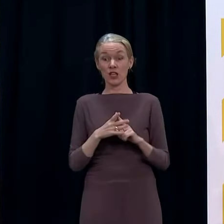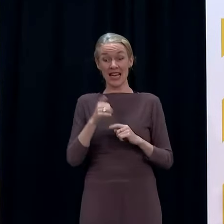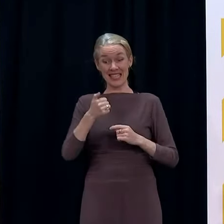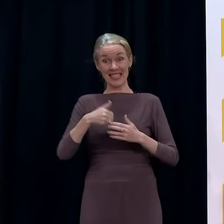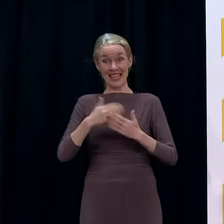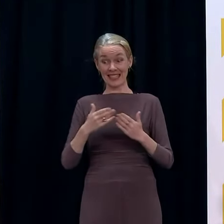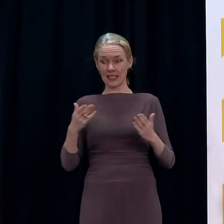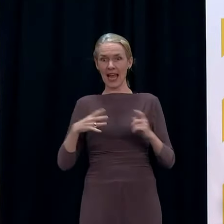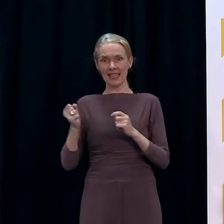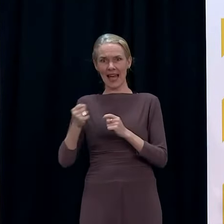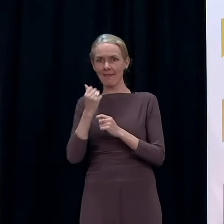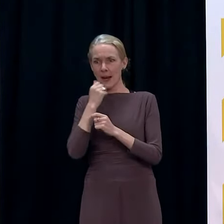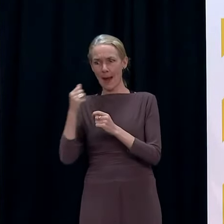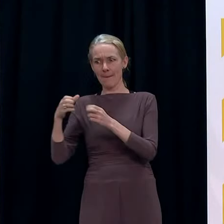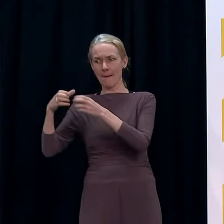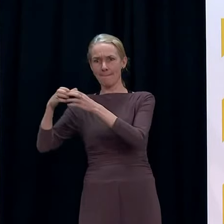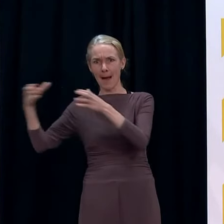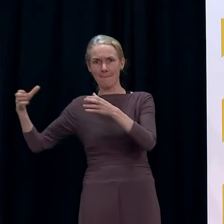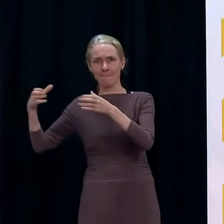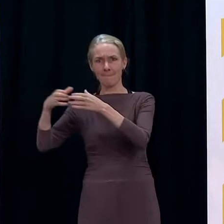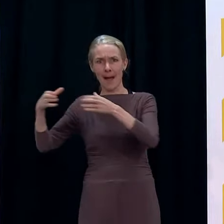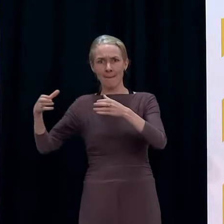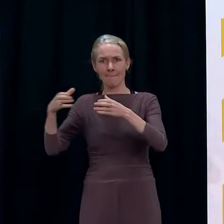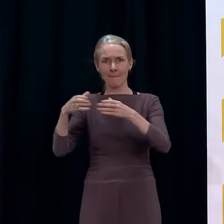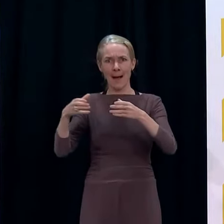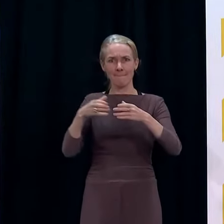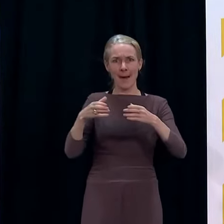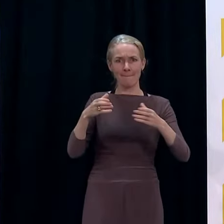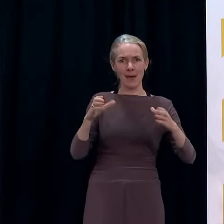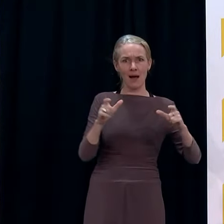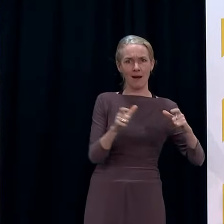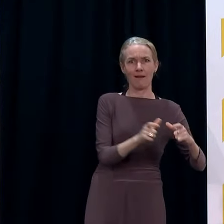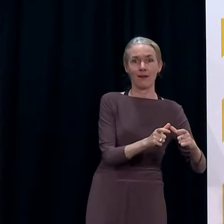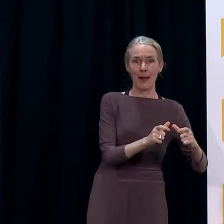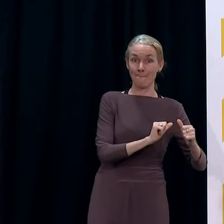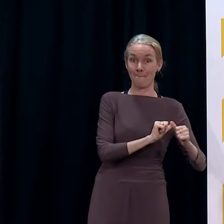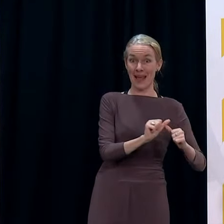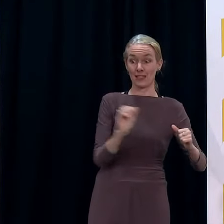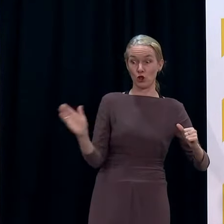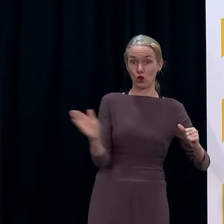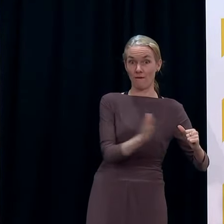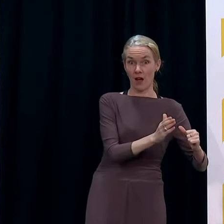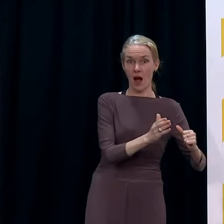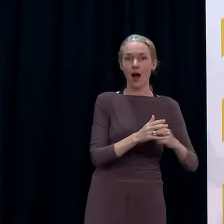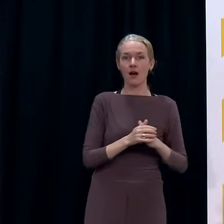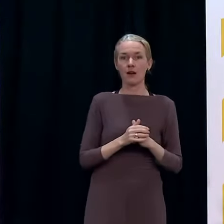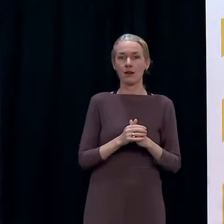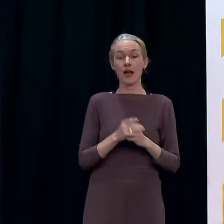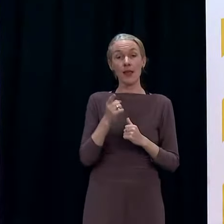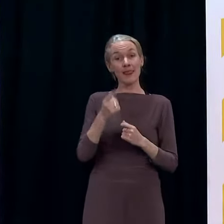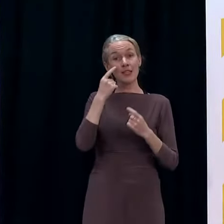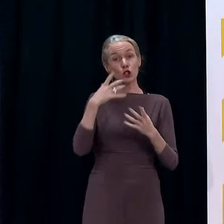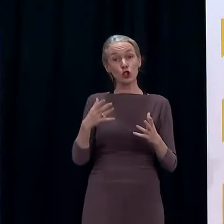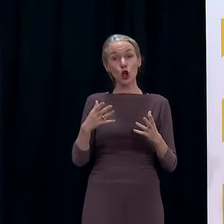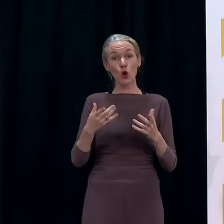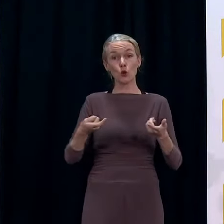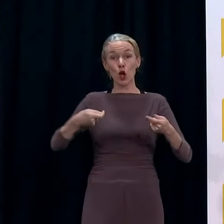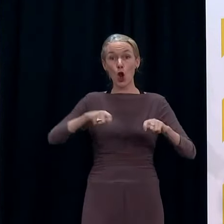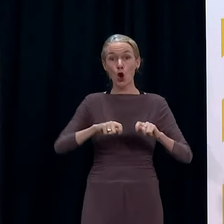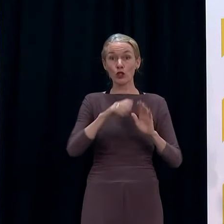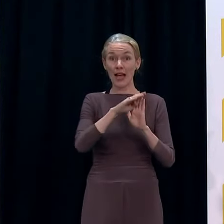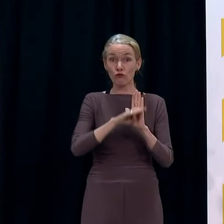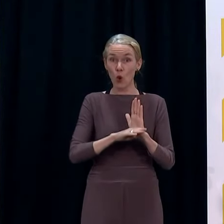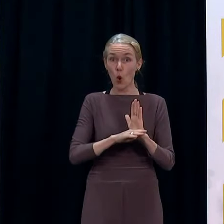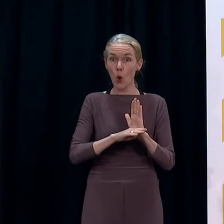in 6 days. It does provide a further reassuring indication that our public health measures are rapidly slowing the spread